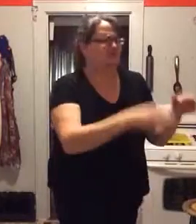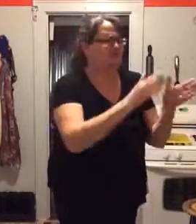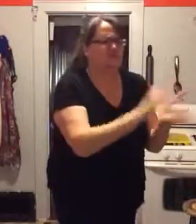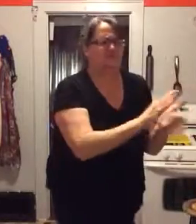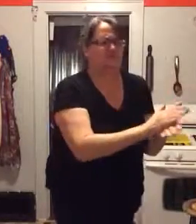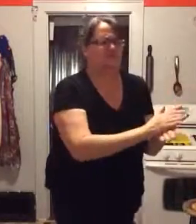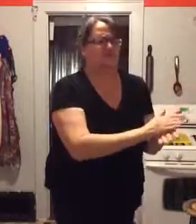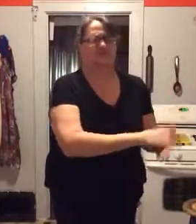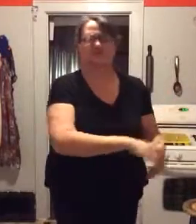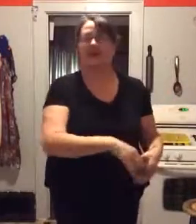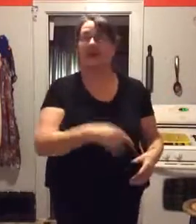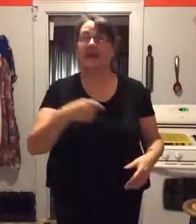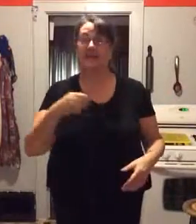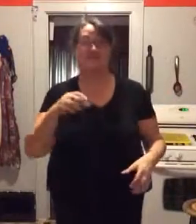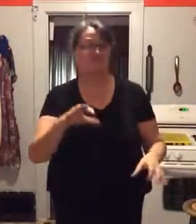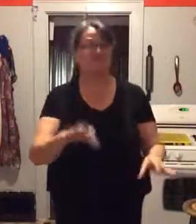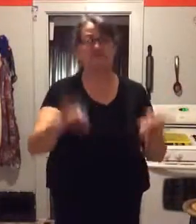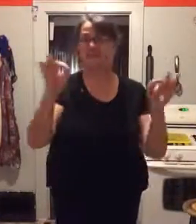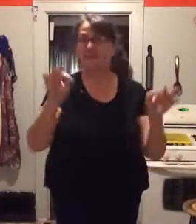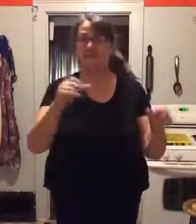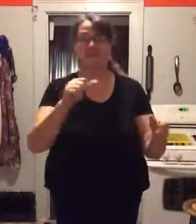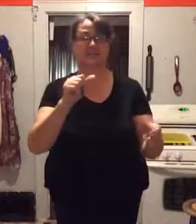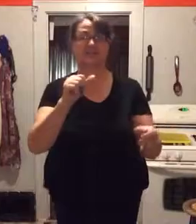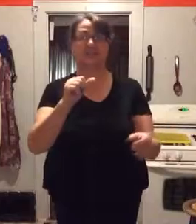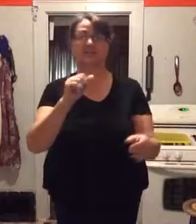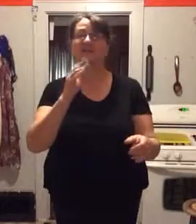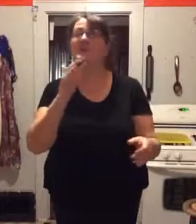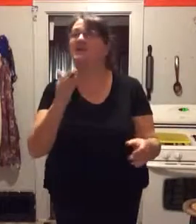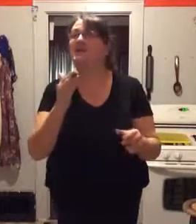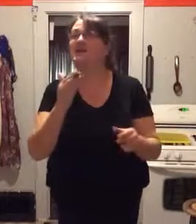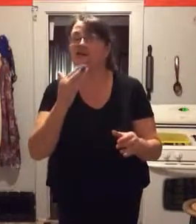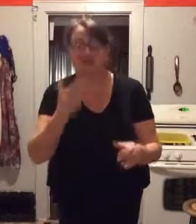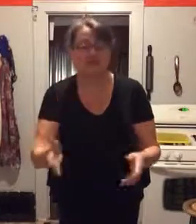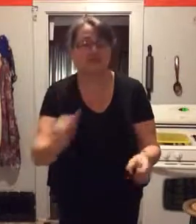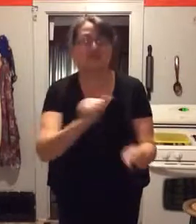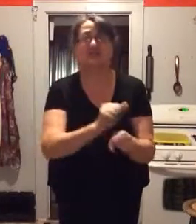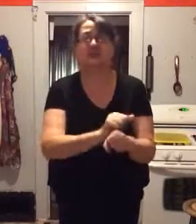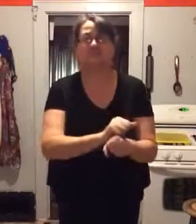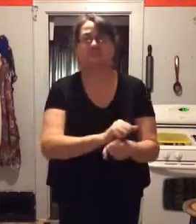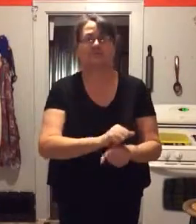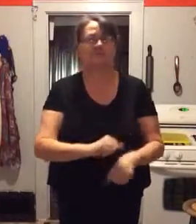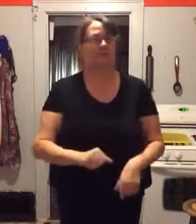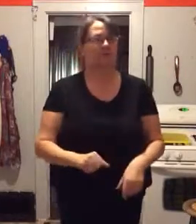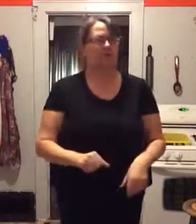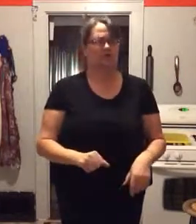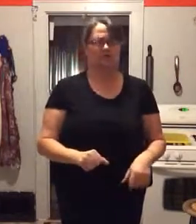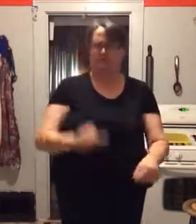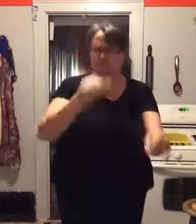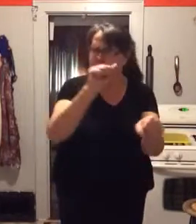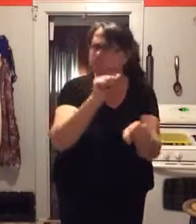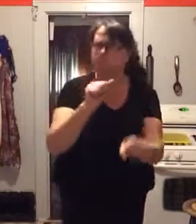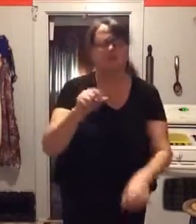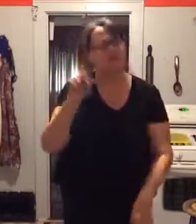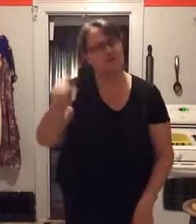for it and train for it and learn for it. And this isn't just important